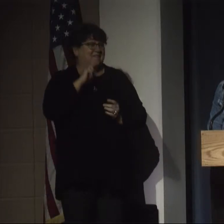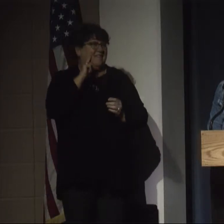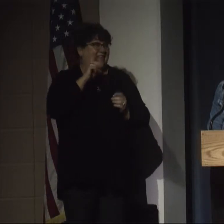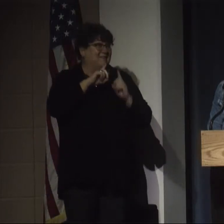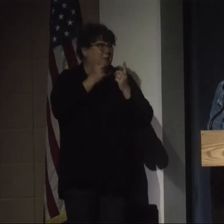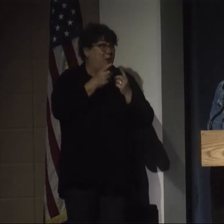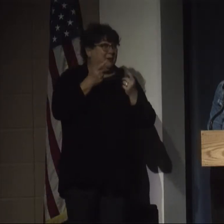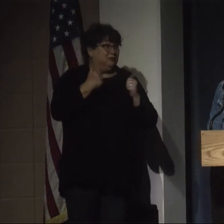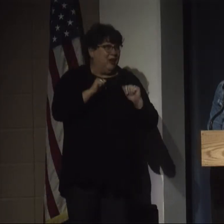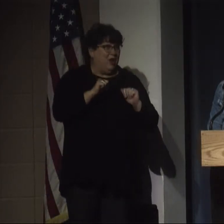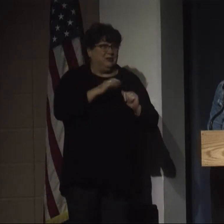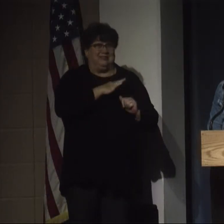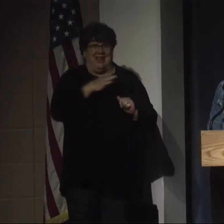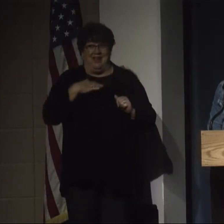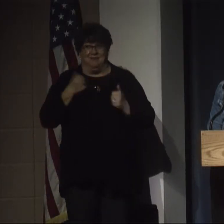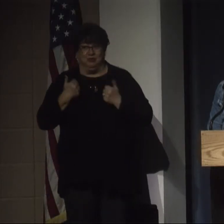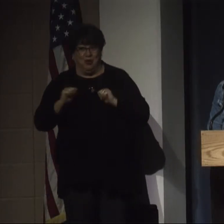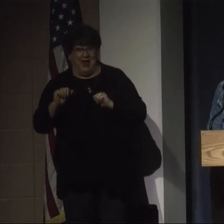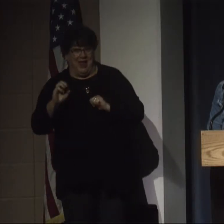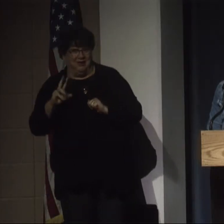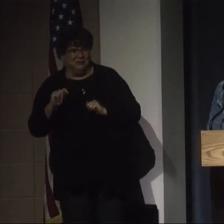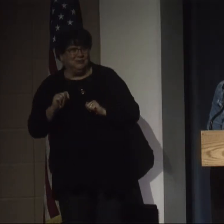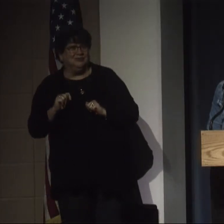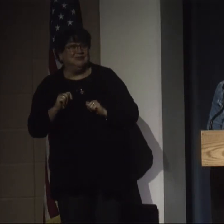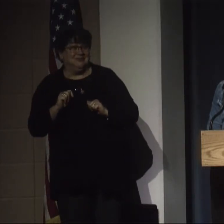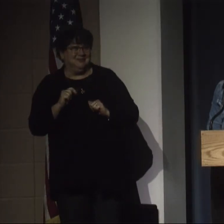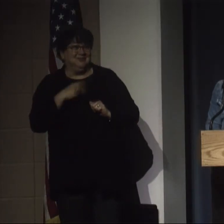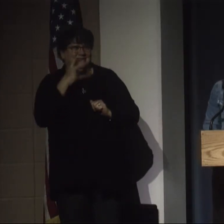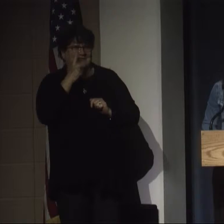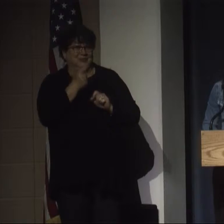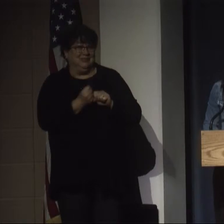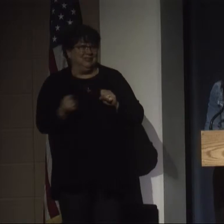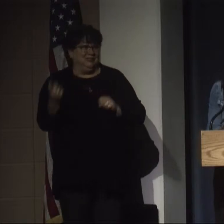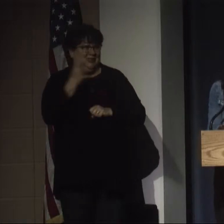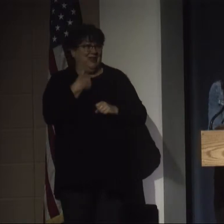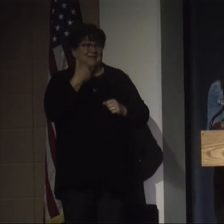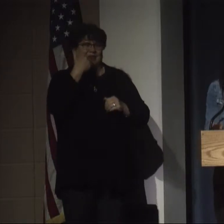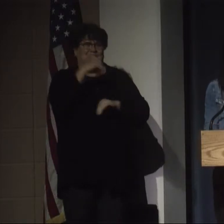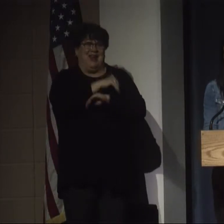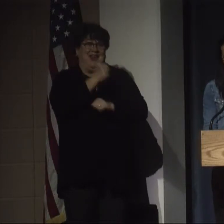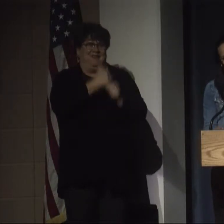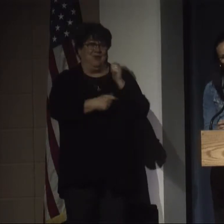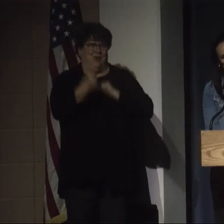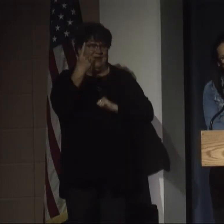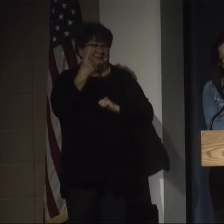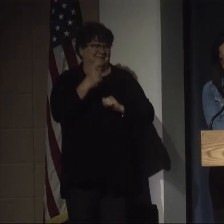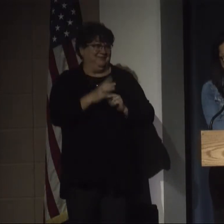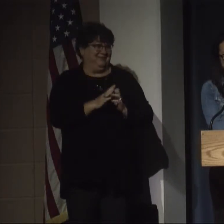Staff, try out. We'll see you next year. Have a great night, everyone.